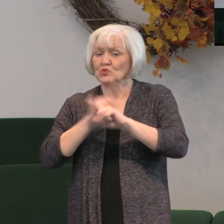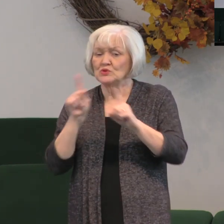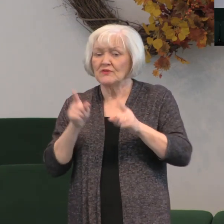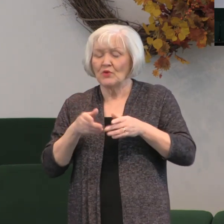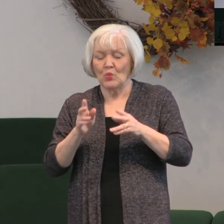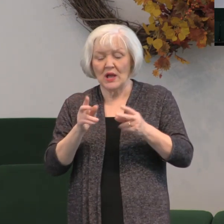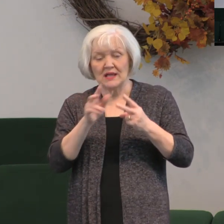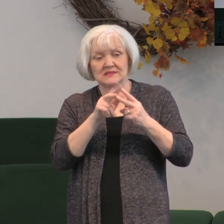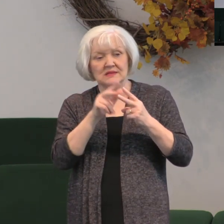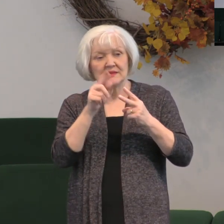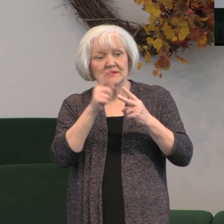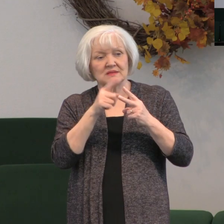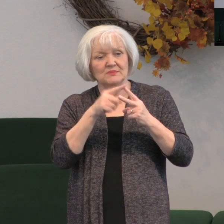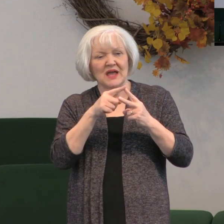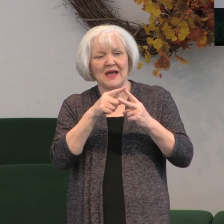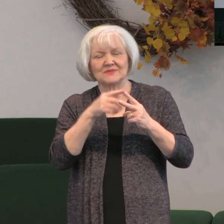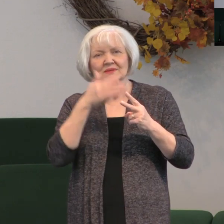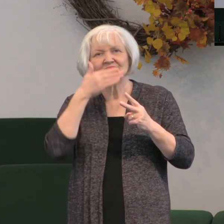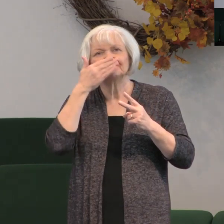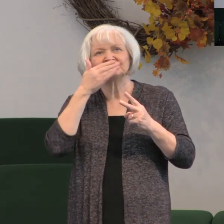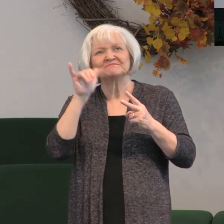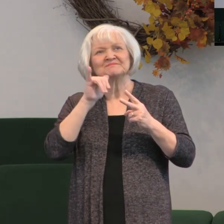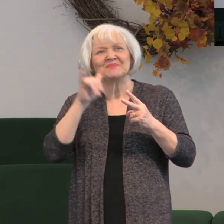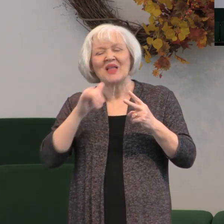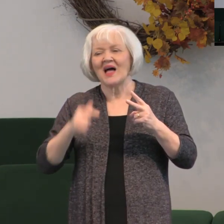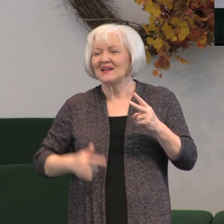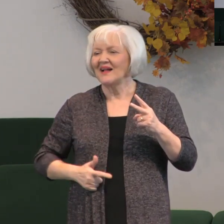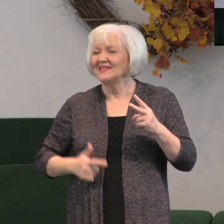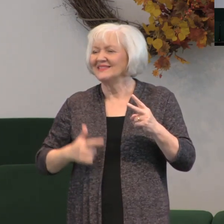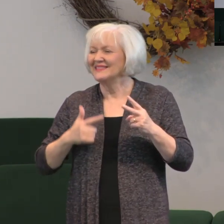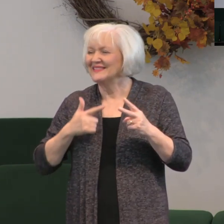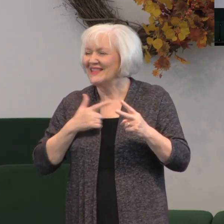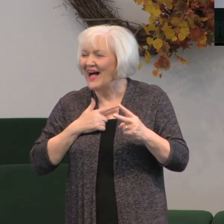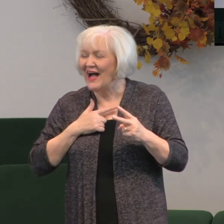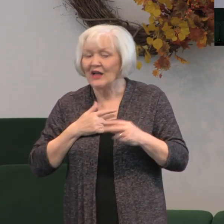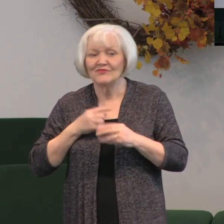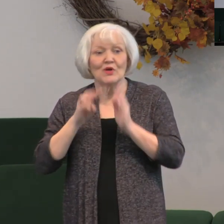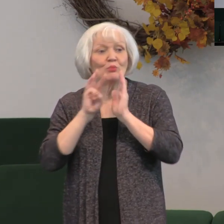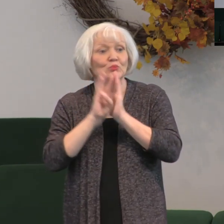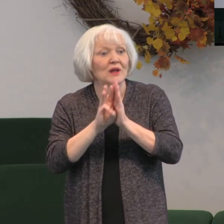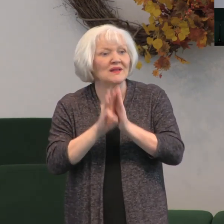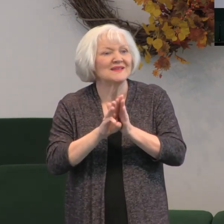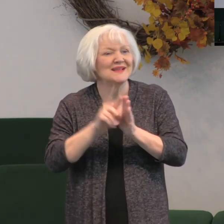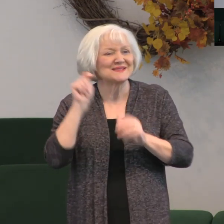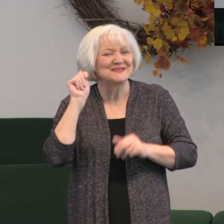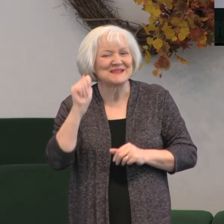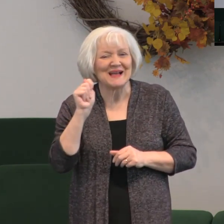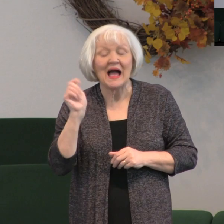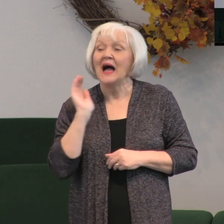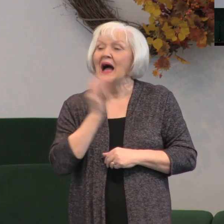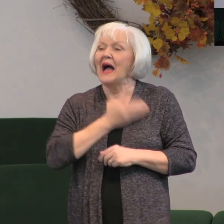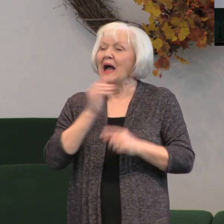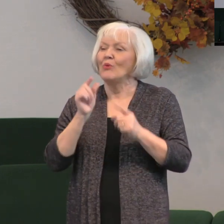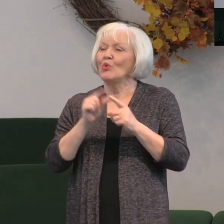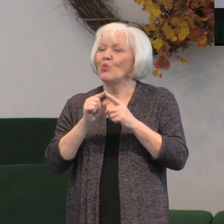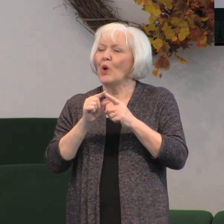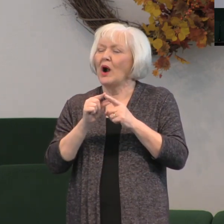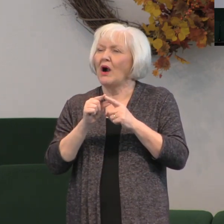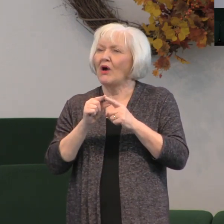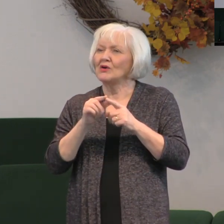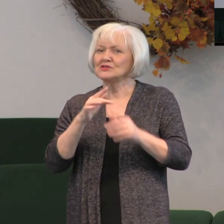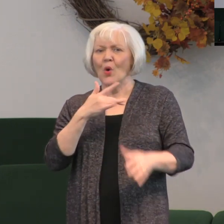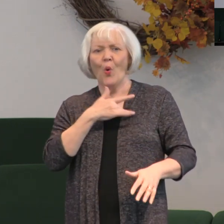smell like life like we are around people and the witness and the testimony and the words that we say resonates with them and